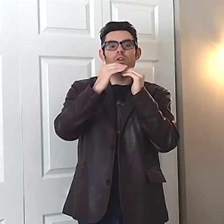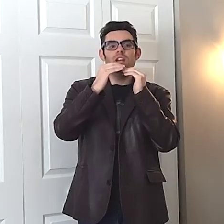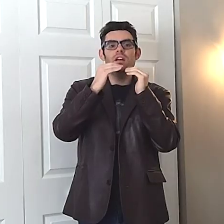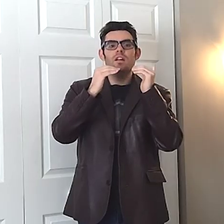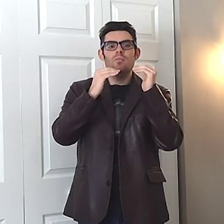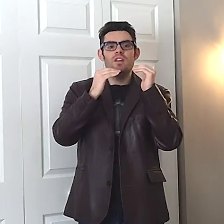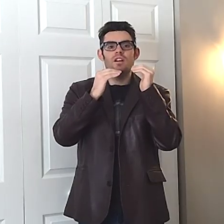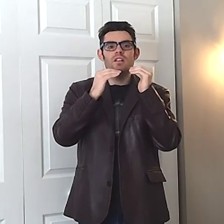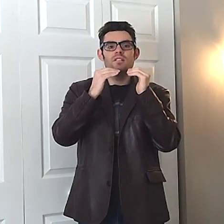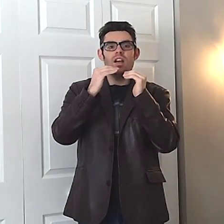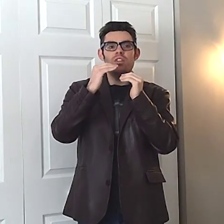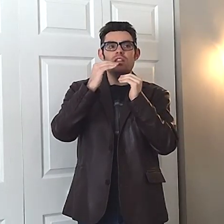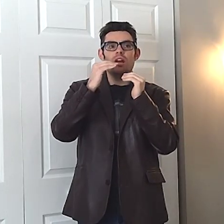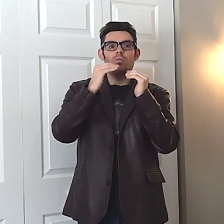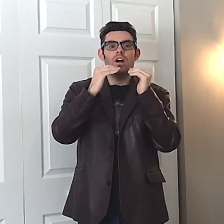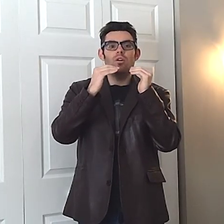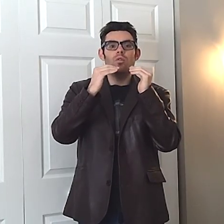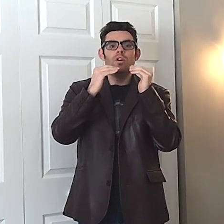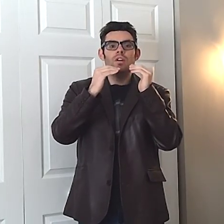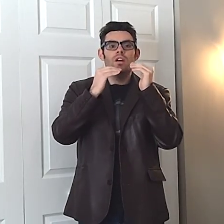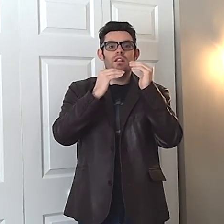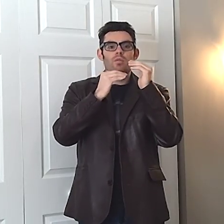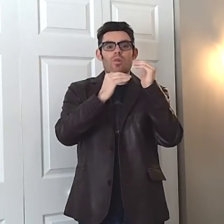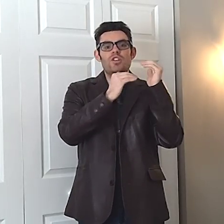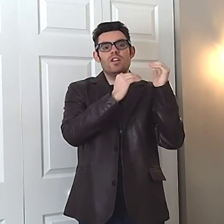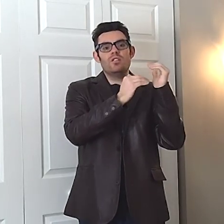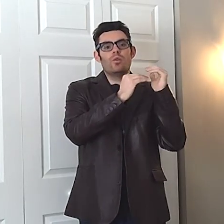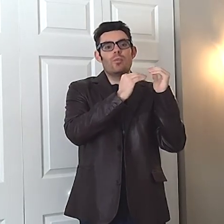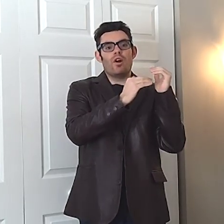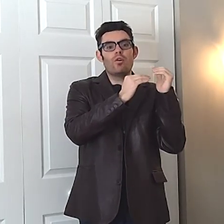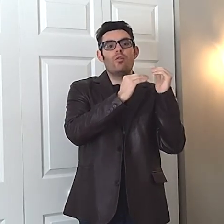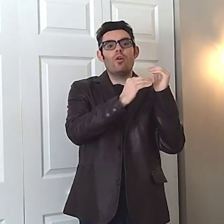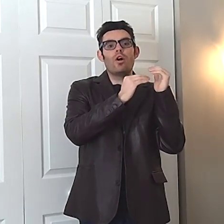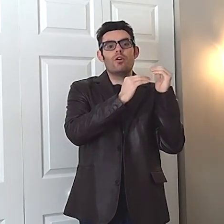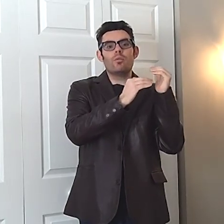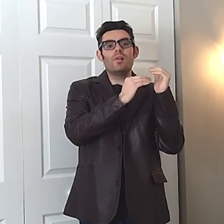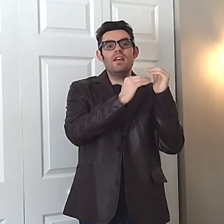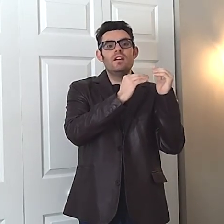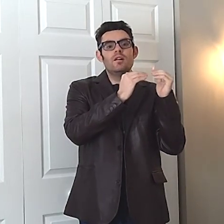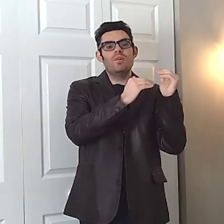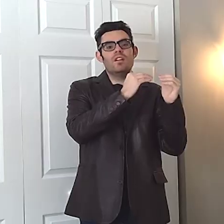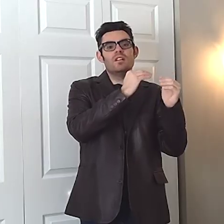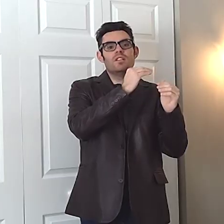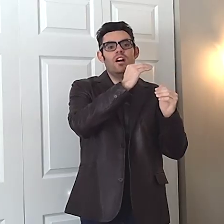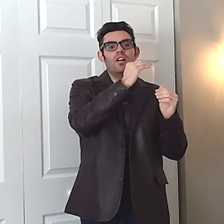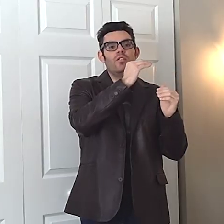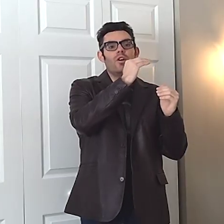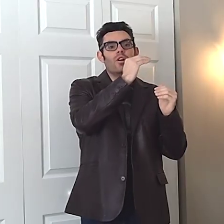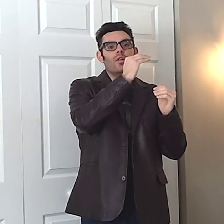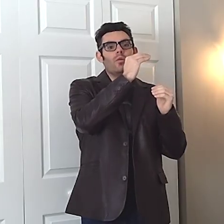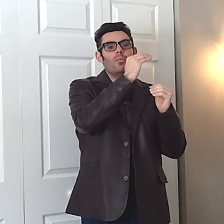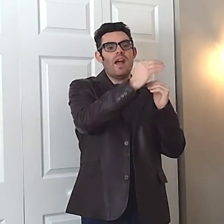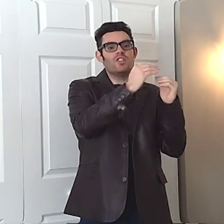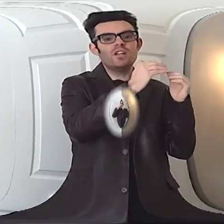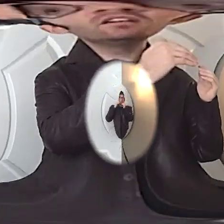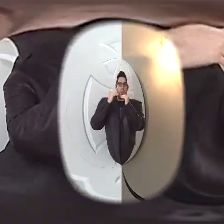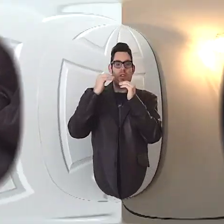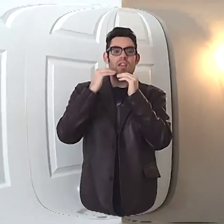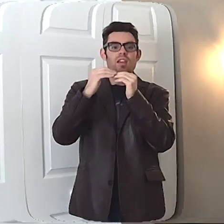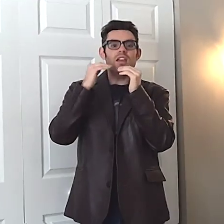footing because I think that while the witch is more powerful, arguably, because of her magic, I think the king